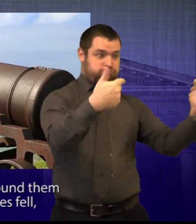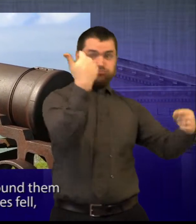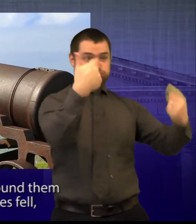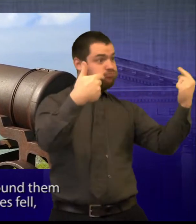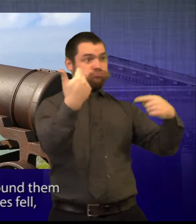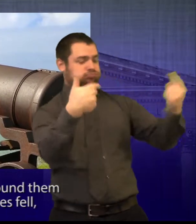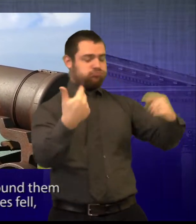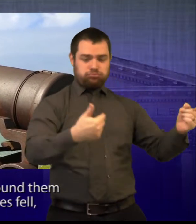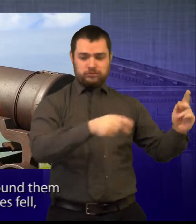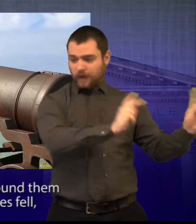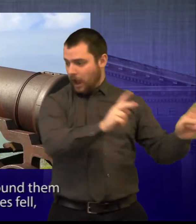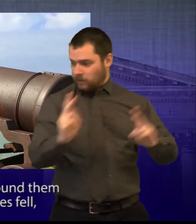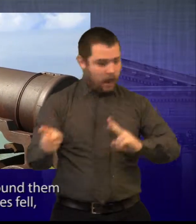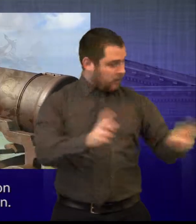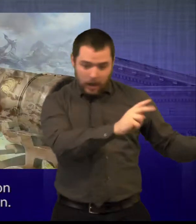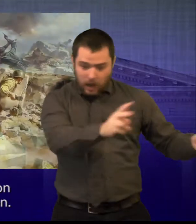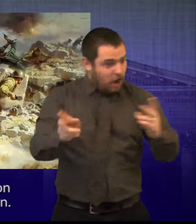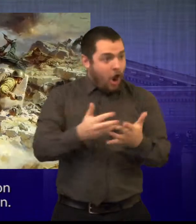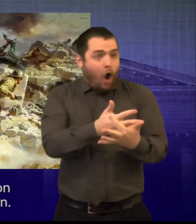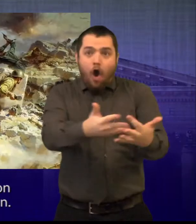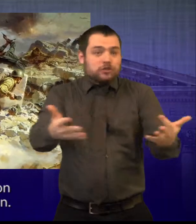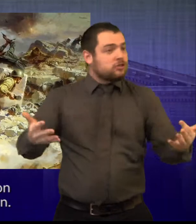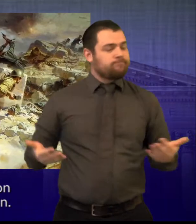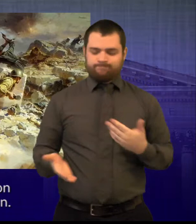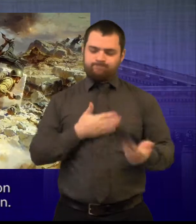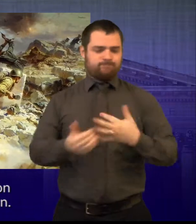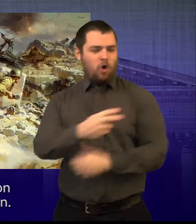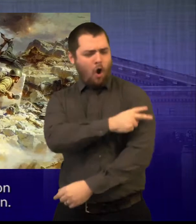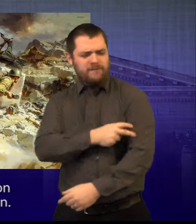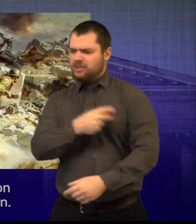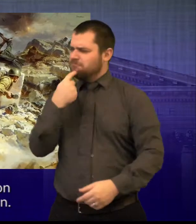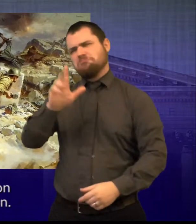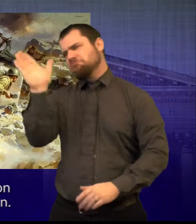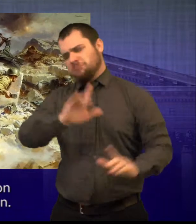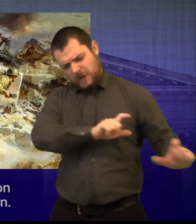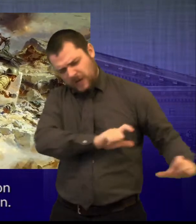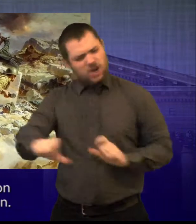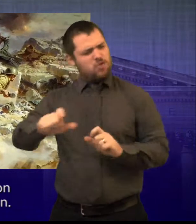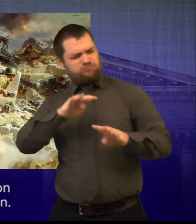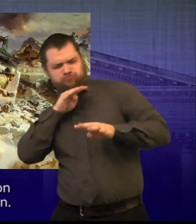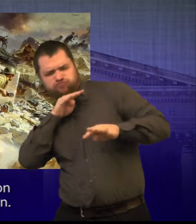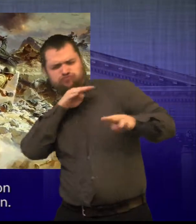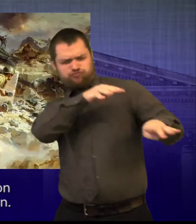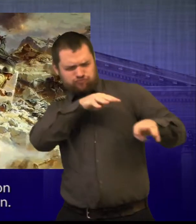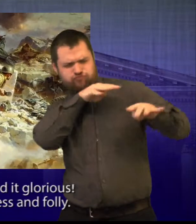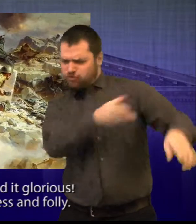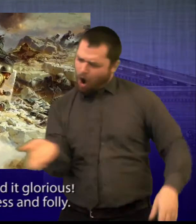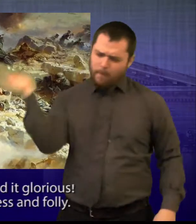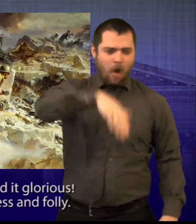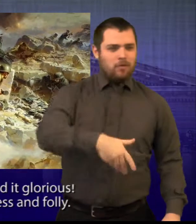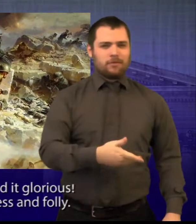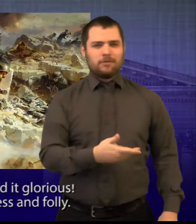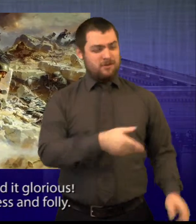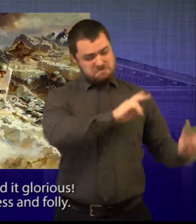began to fire and the horses fell. They urged their men on into certain destruction.